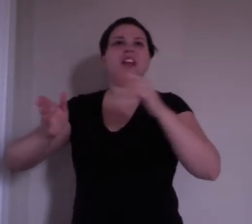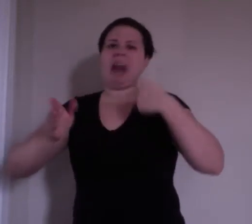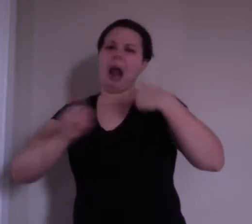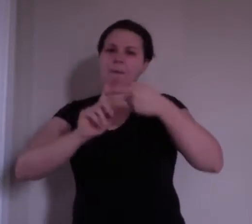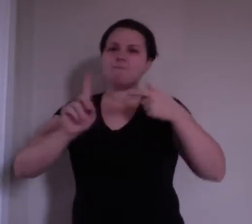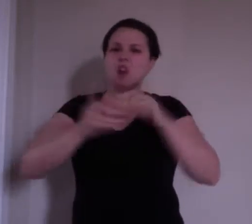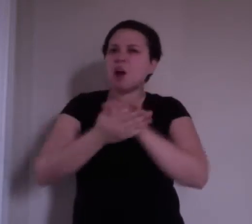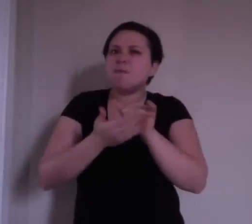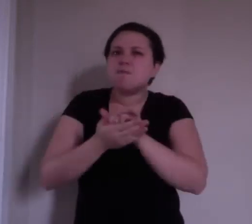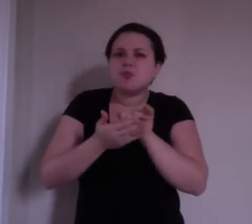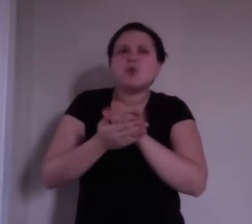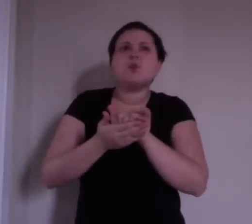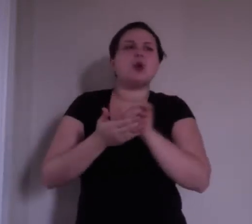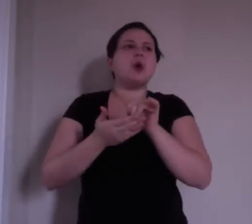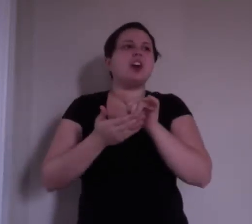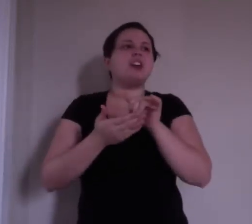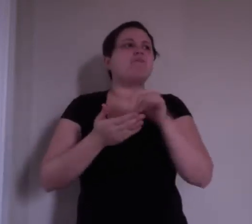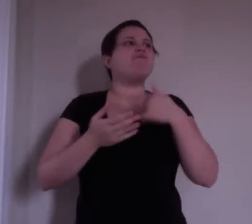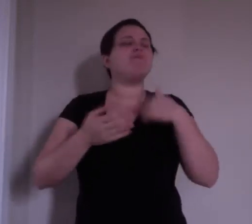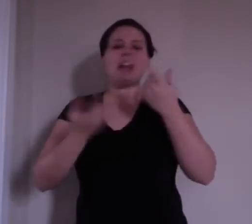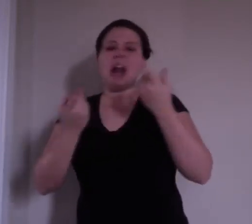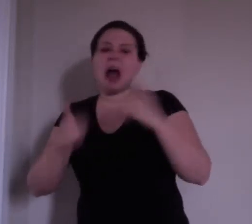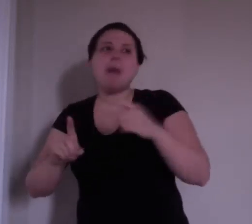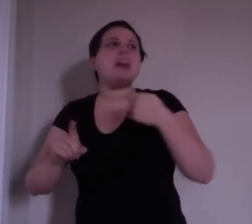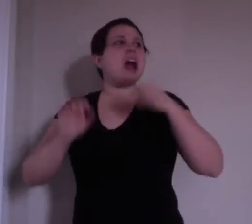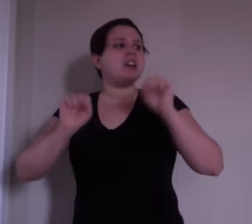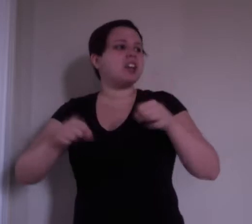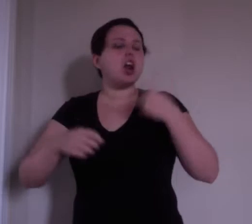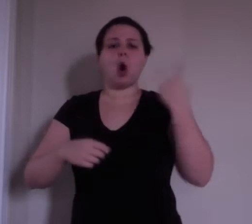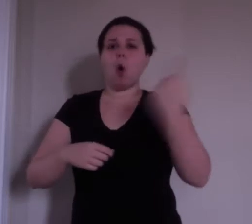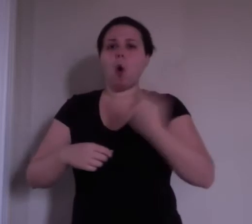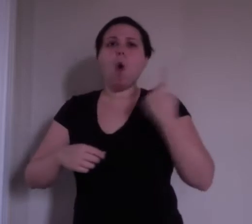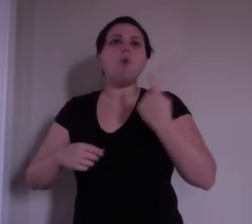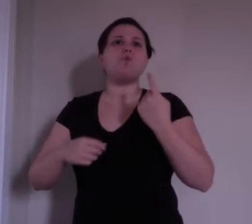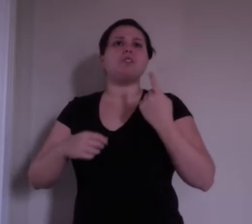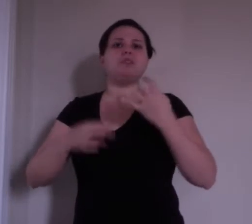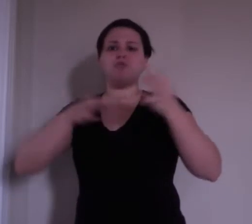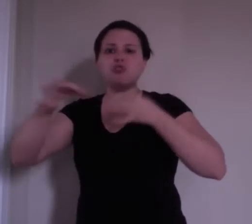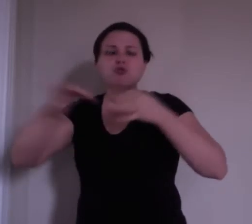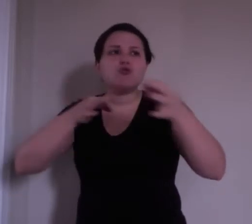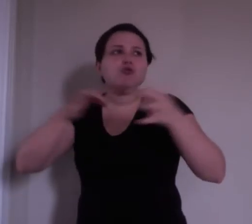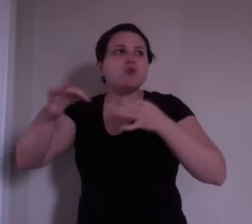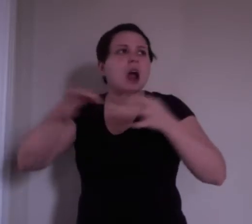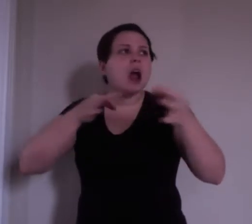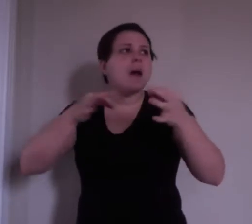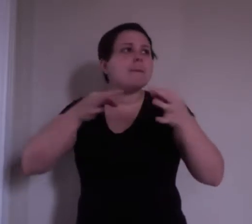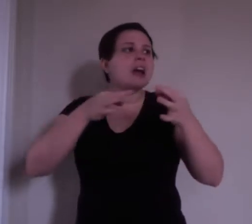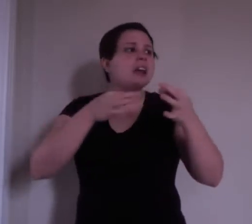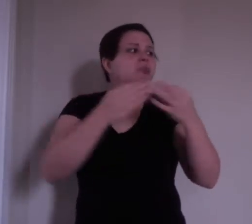describe as a pulsating, brown, furry, and yet kind of